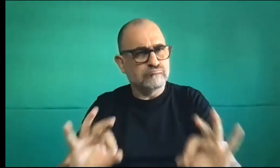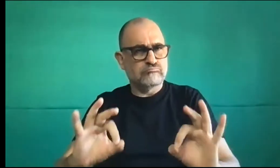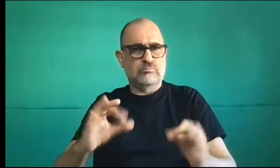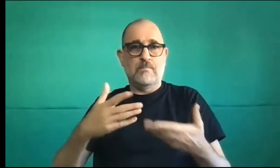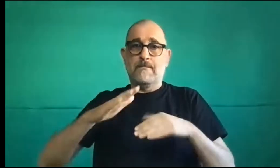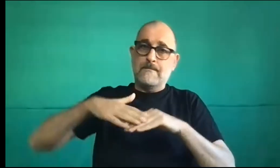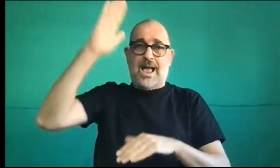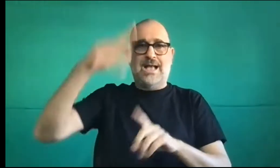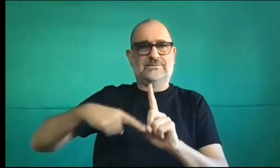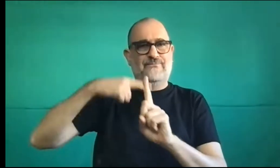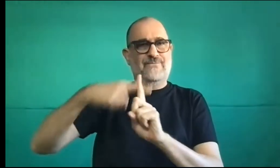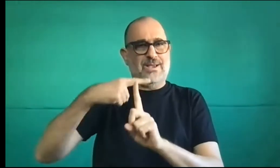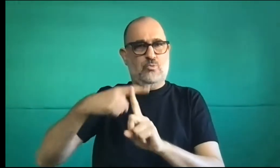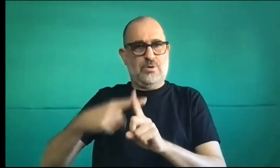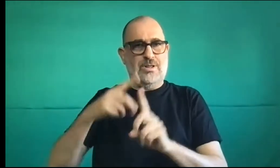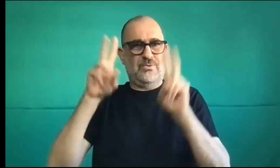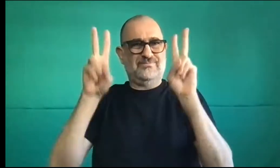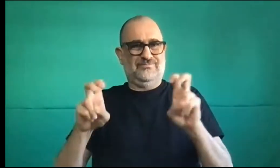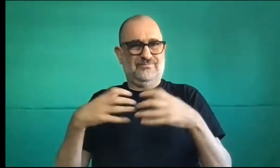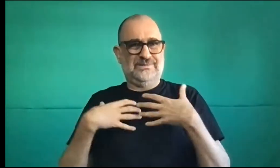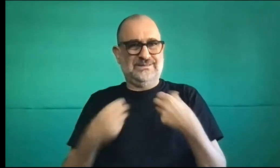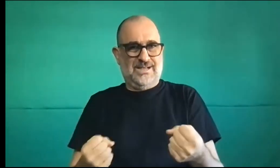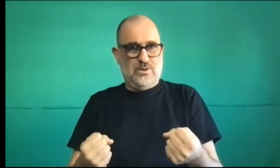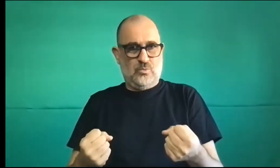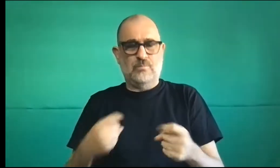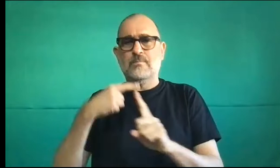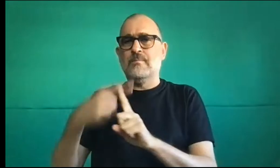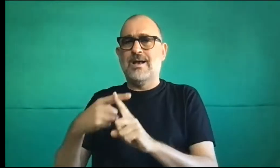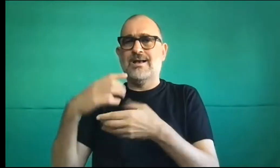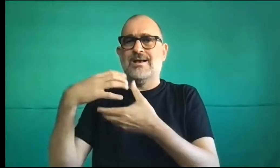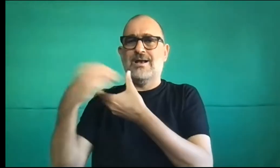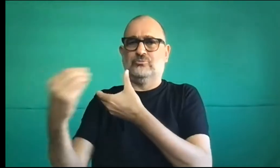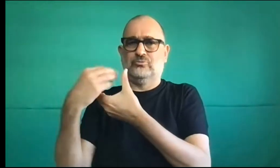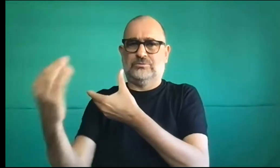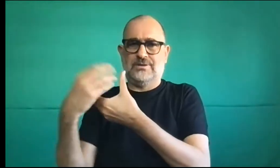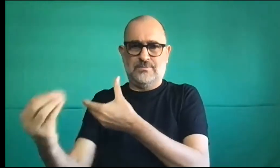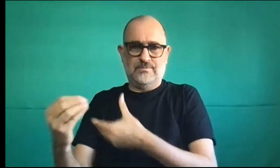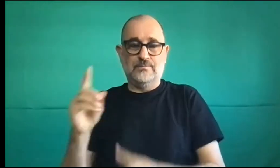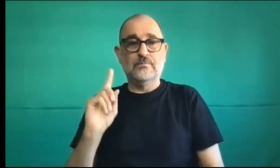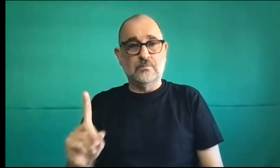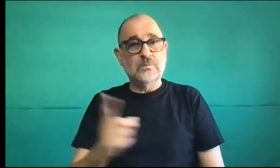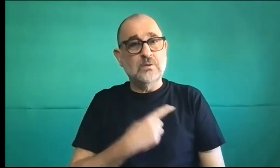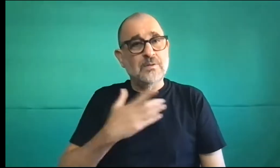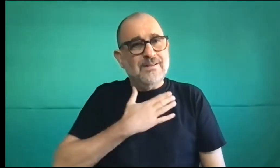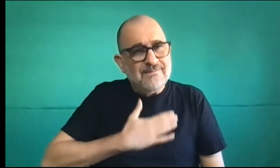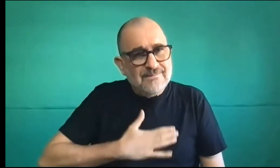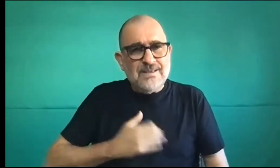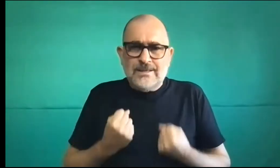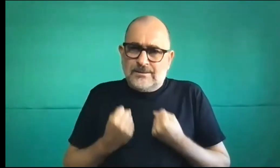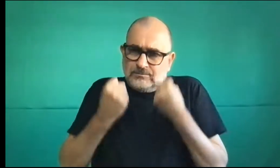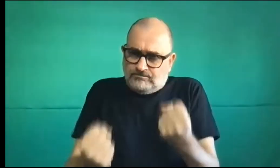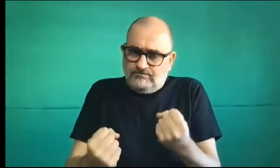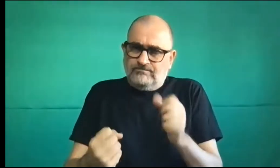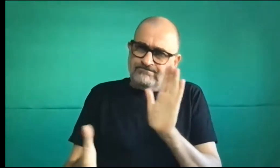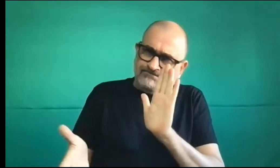in this regard, I would like to ask Mirna Cunningham, who is here with us and who's been working with PAHO